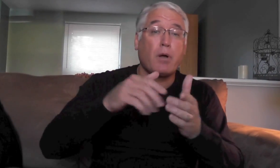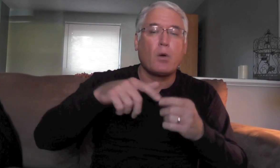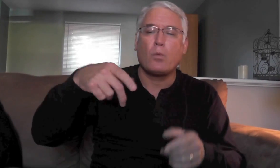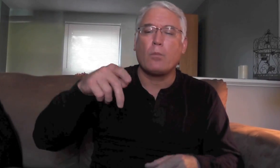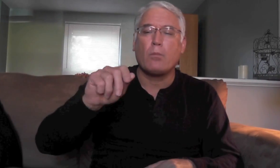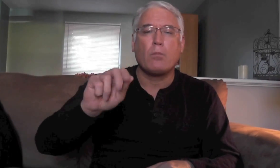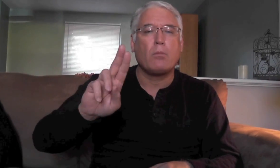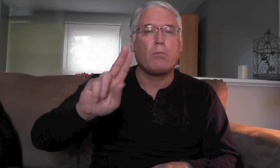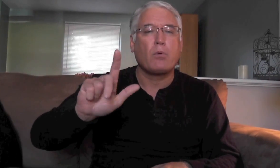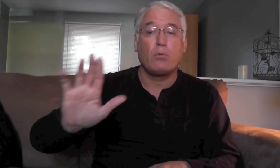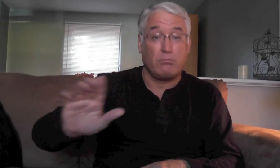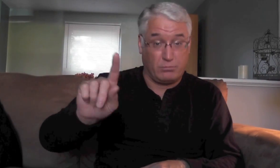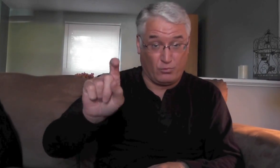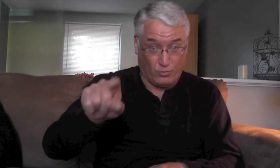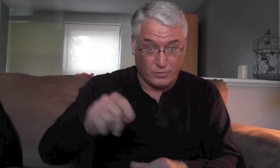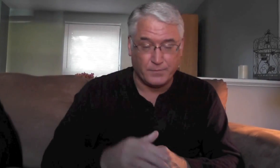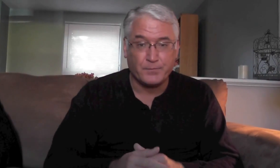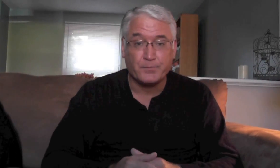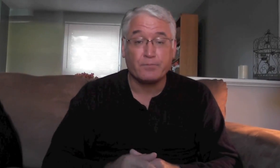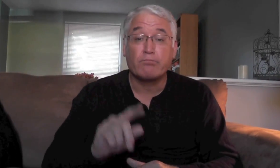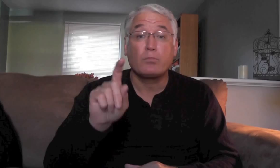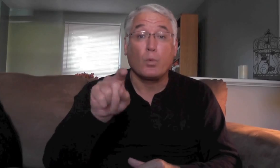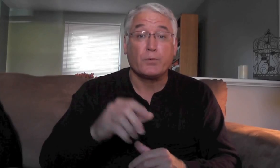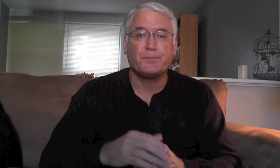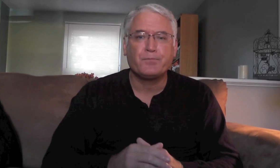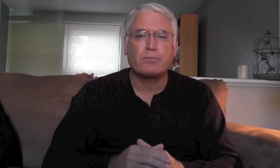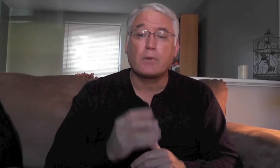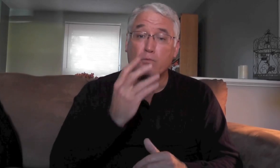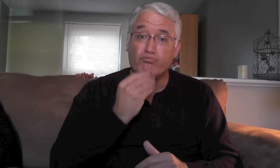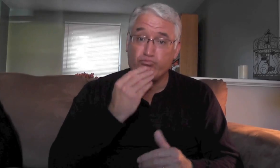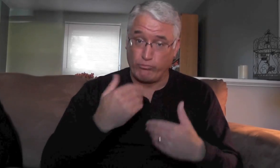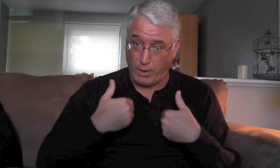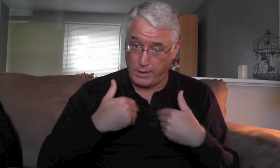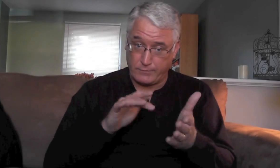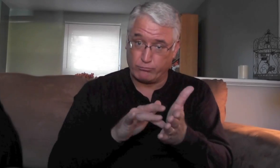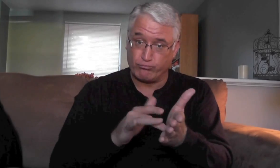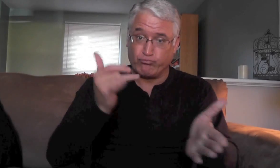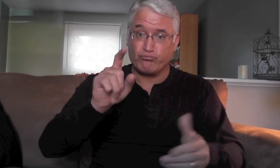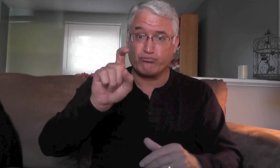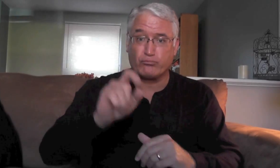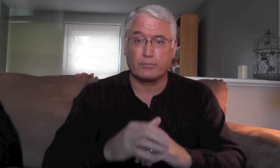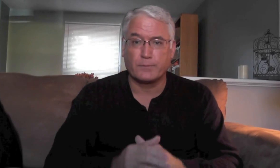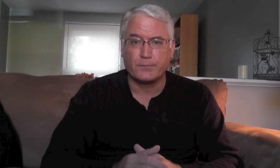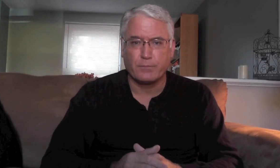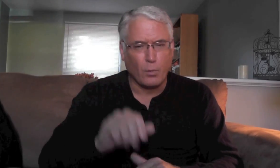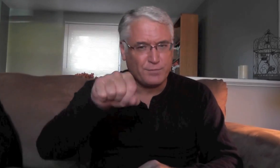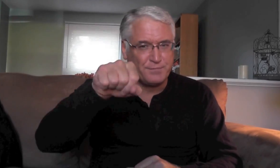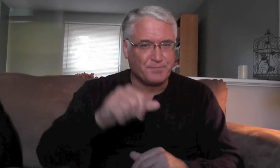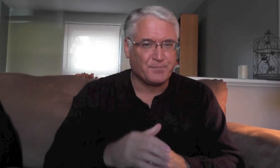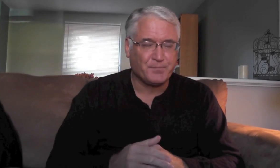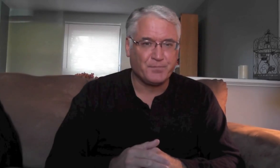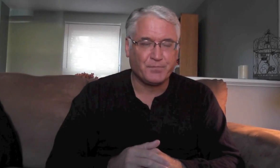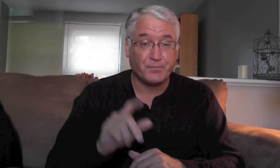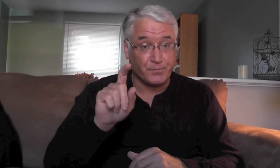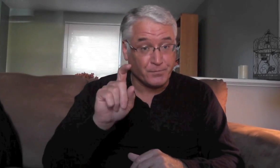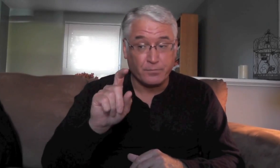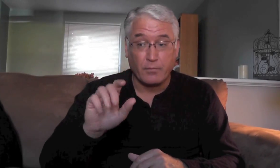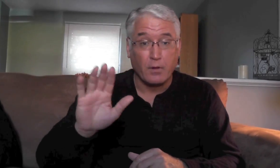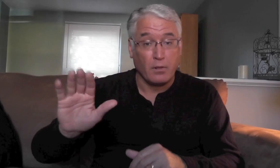Now, back to Paul's question. The question was, do the Jews have the advantage? Yes.